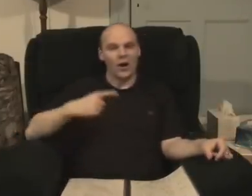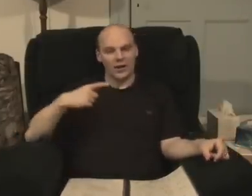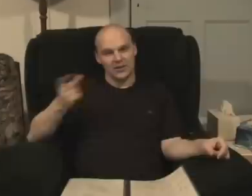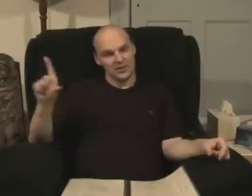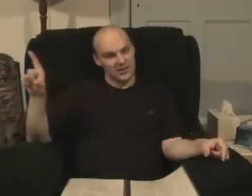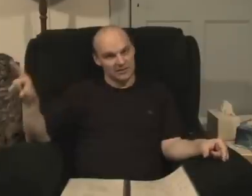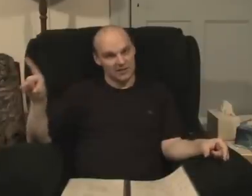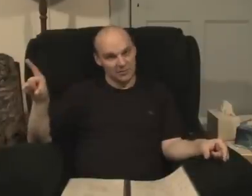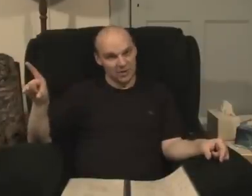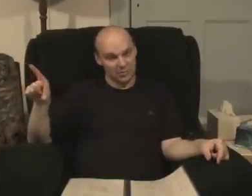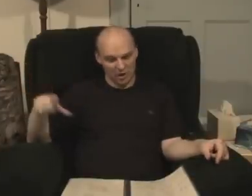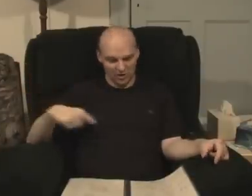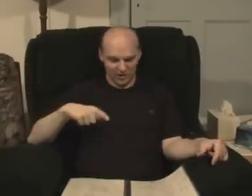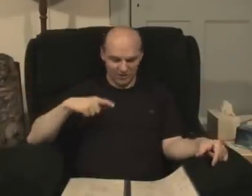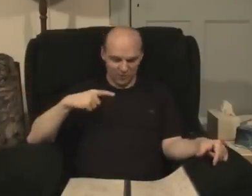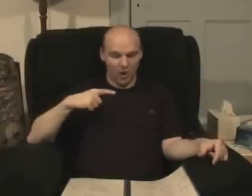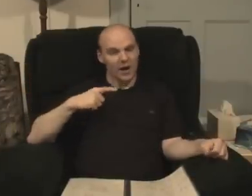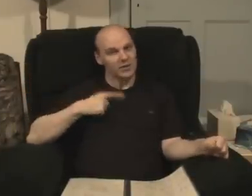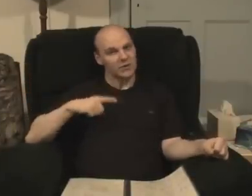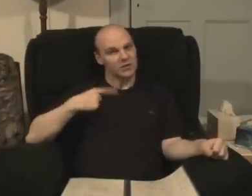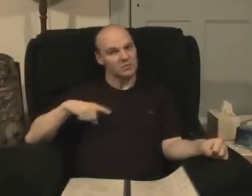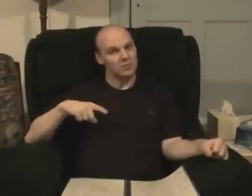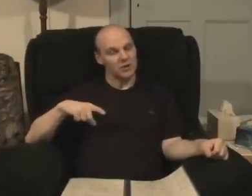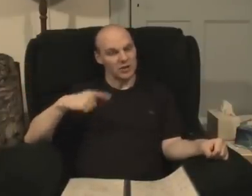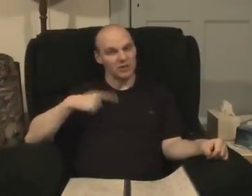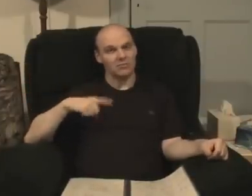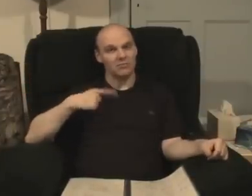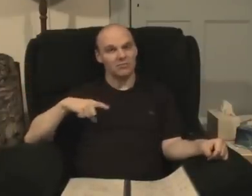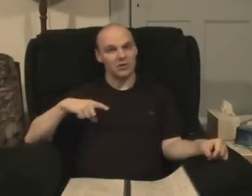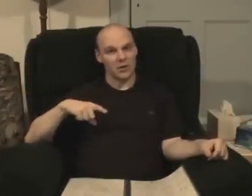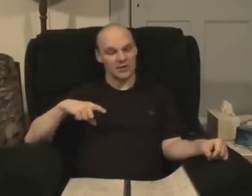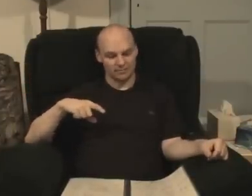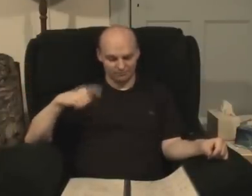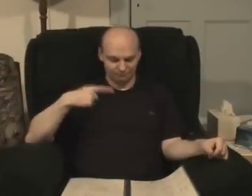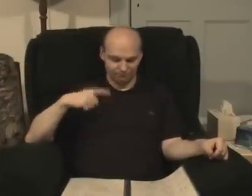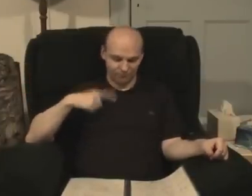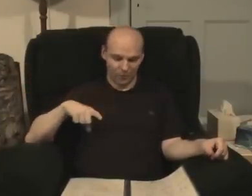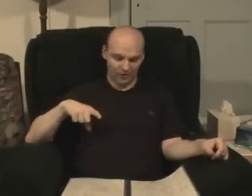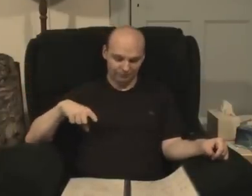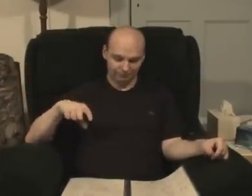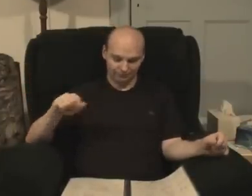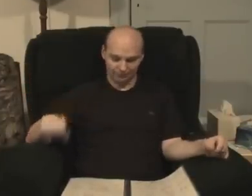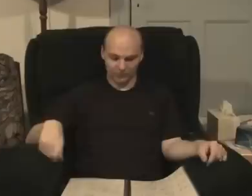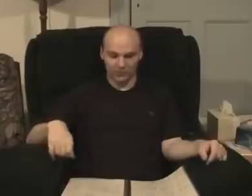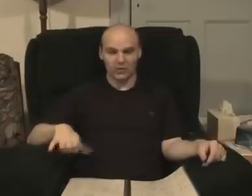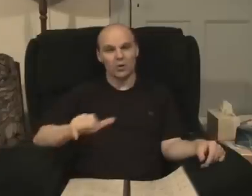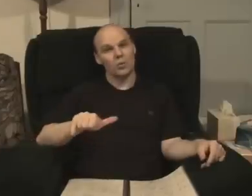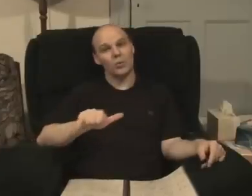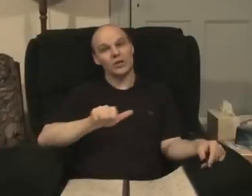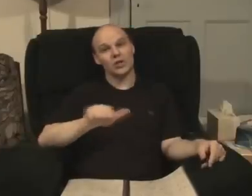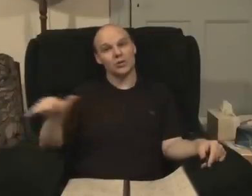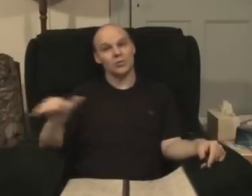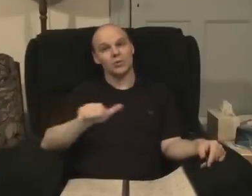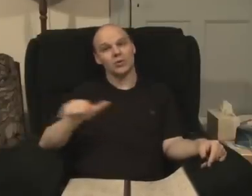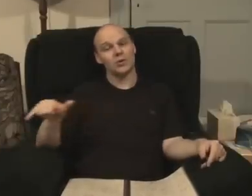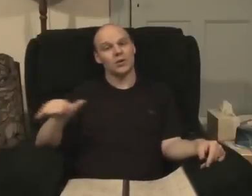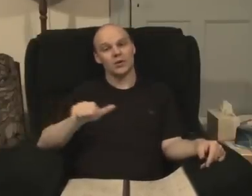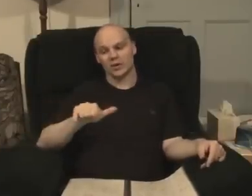Why. So it's similar to because, except why we're just brushing twice. Why. Which.